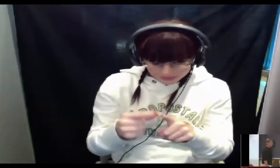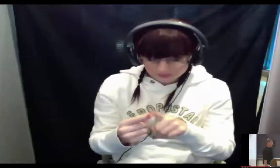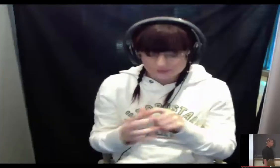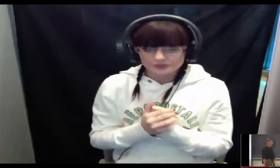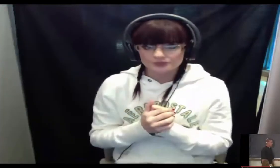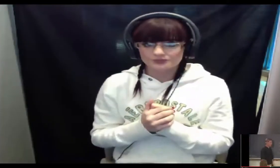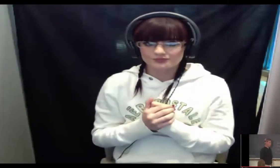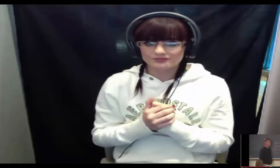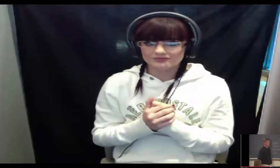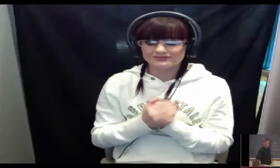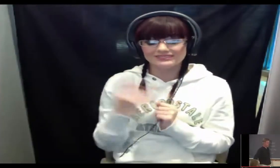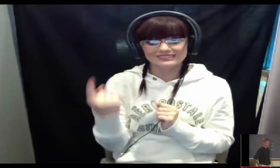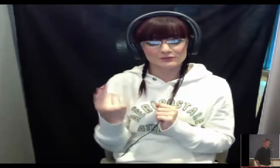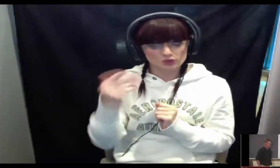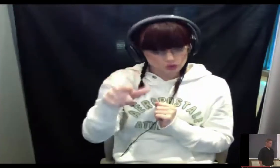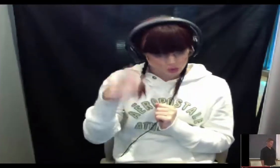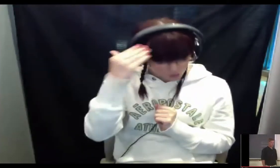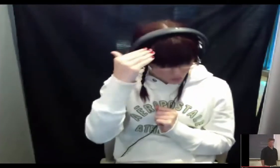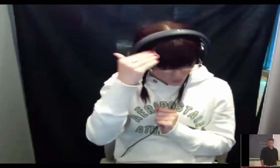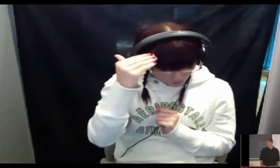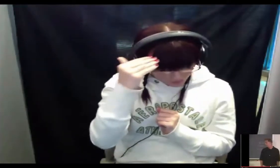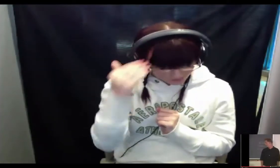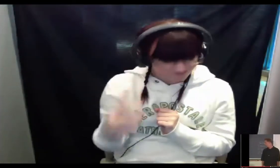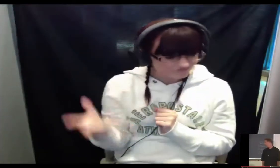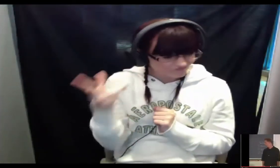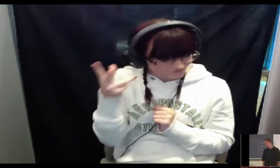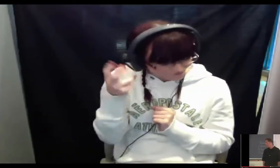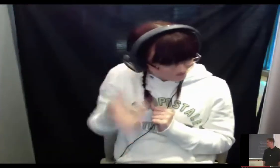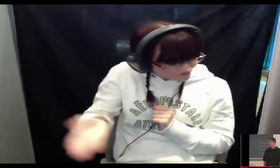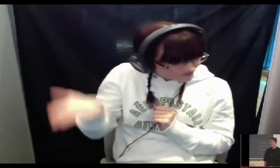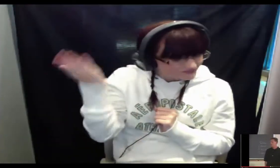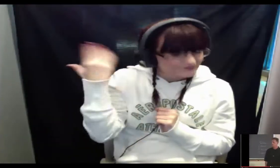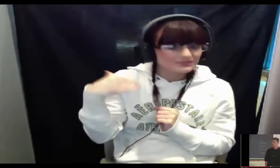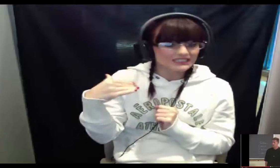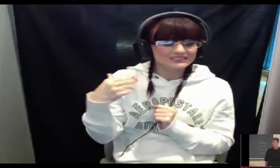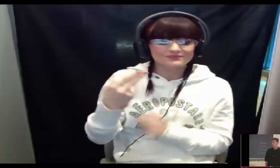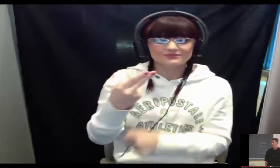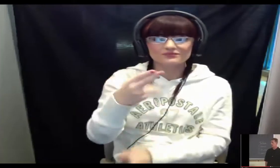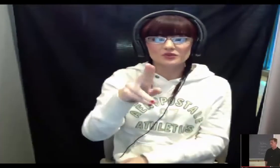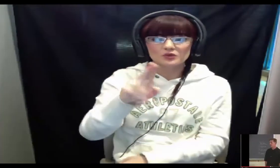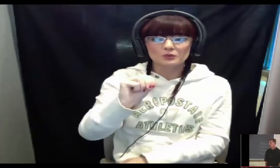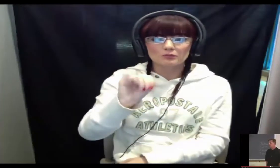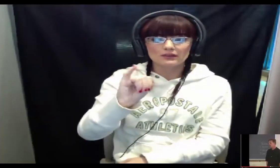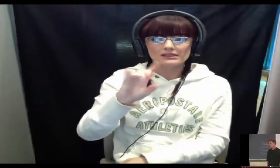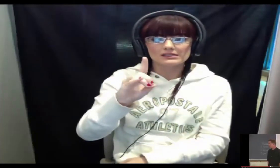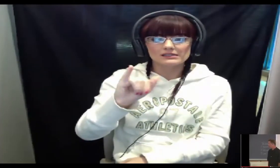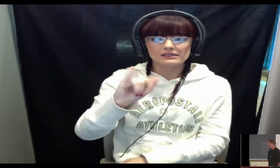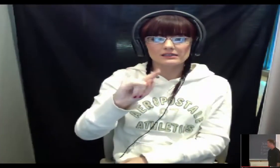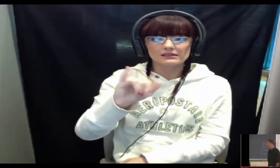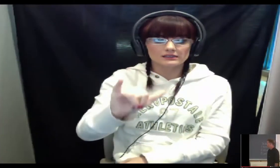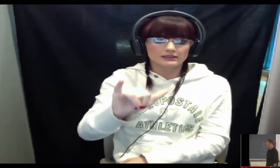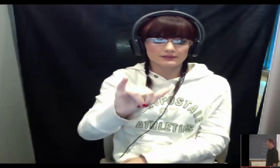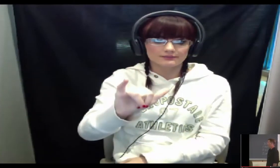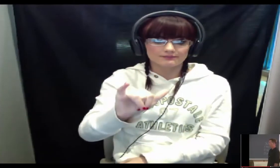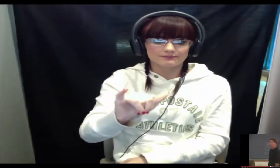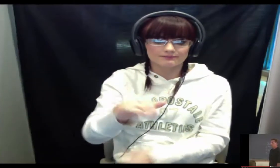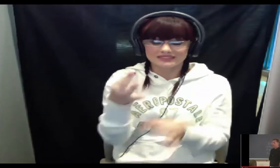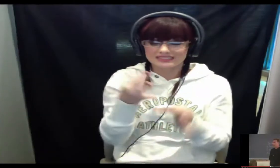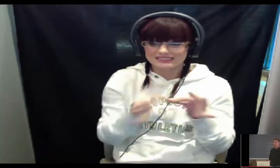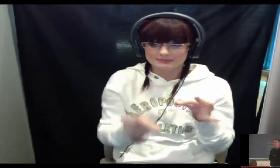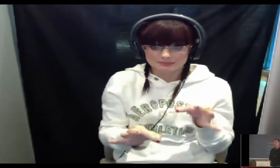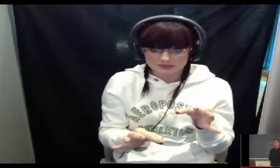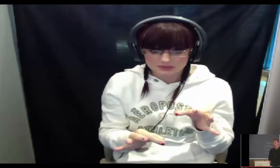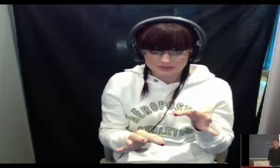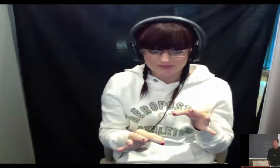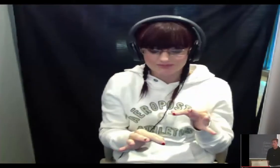Term you're all familiar with. You've heard several times, I'm sure. Humidity. Very simply put, water vapor